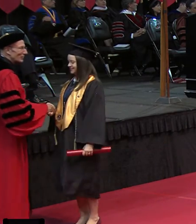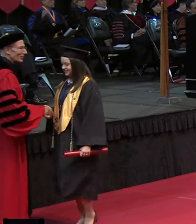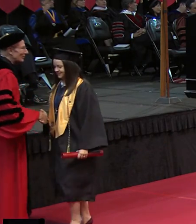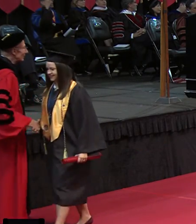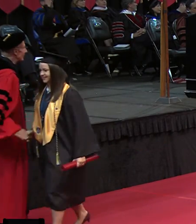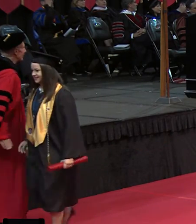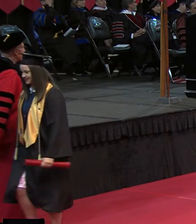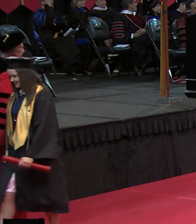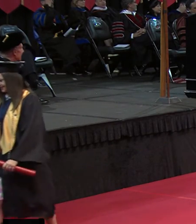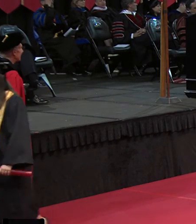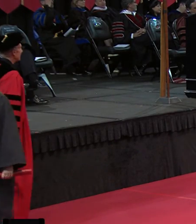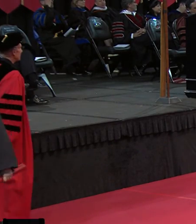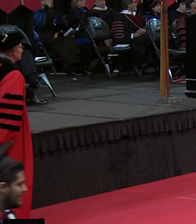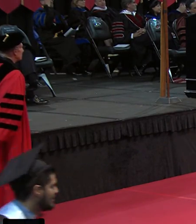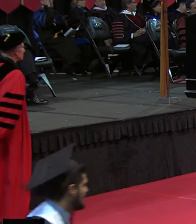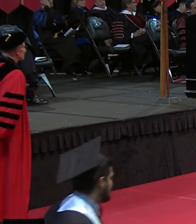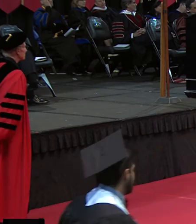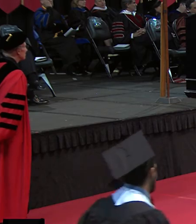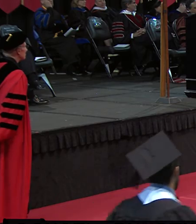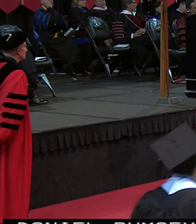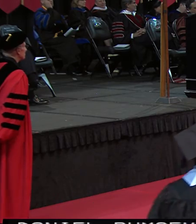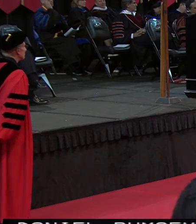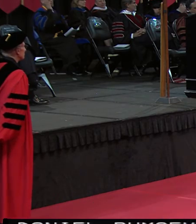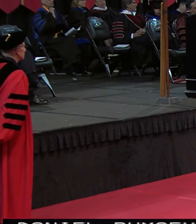Dontavius Daryl Sears.